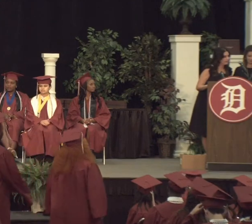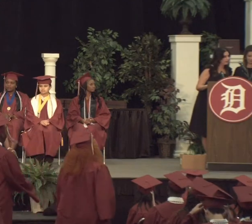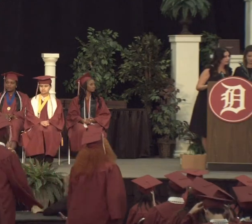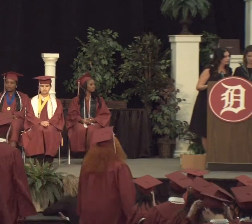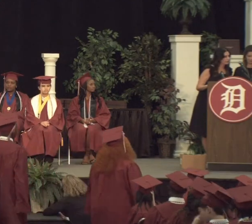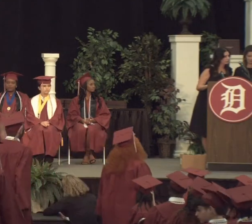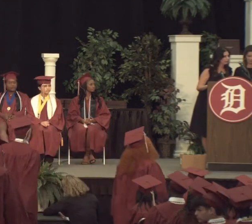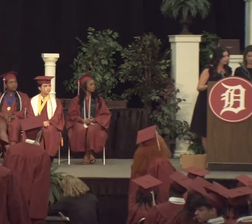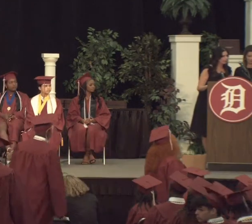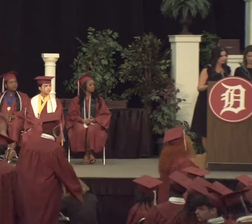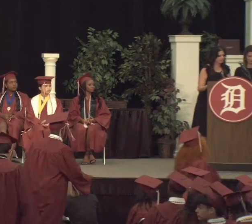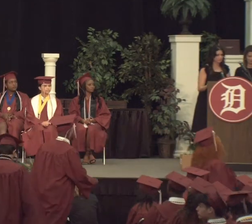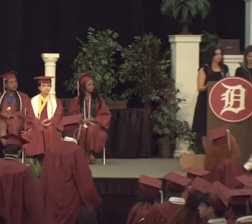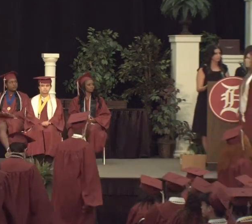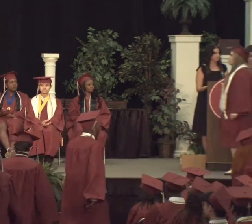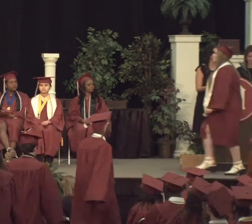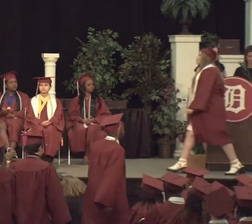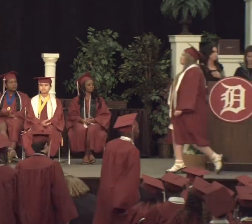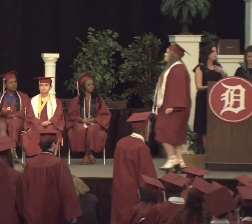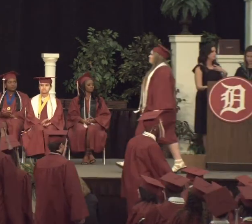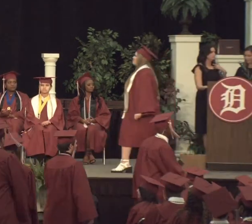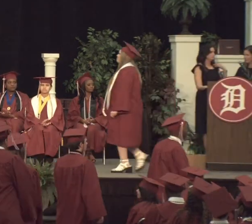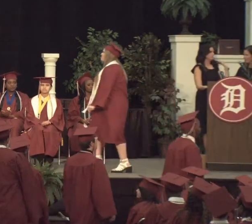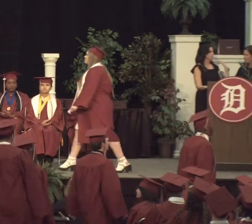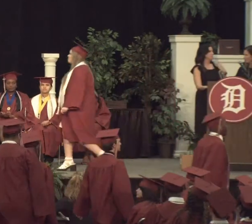Eden Young, cum laude.